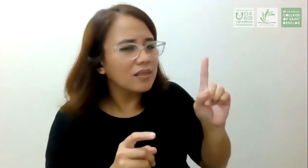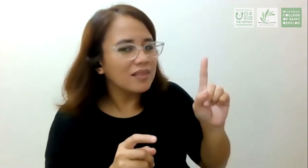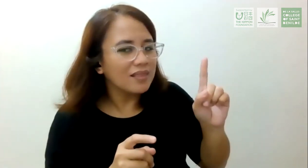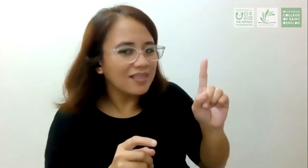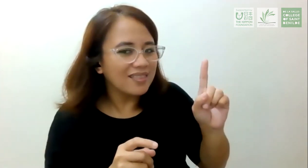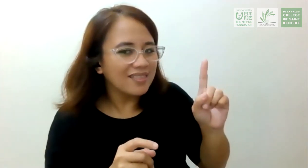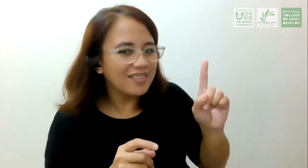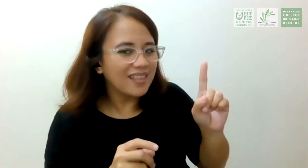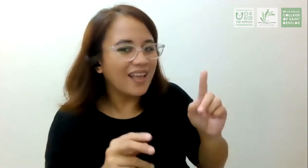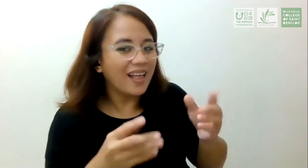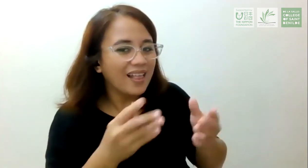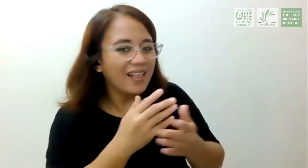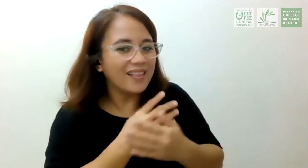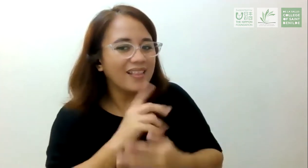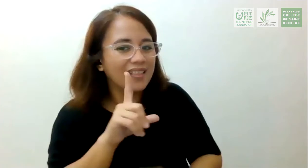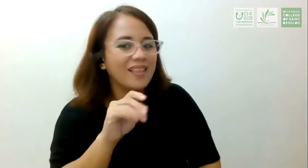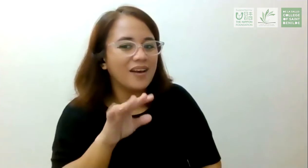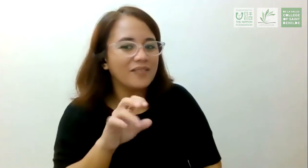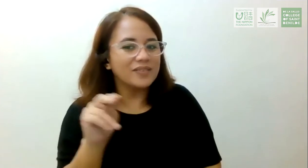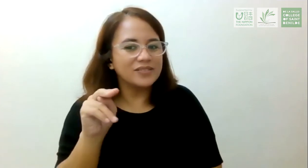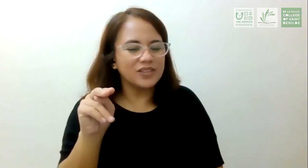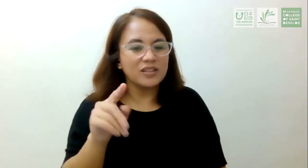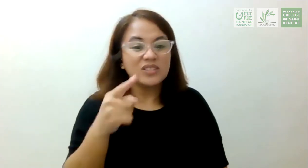things you need to look at in each sentence.